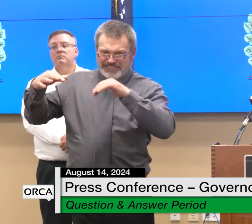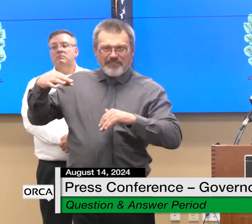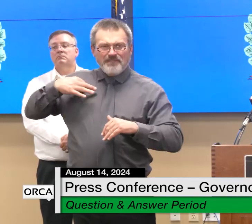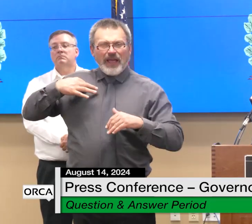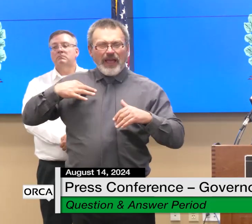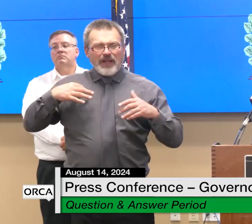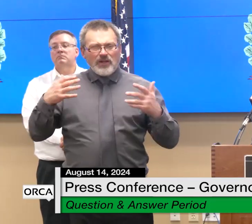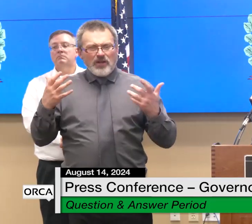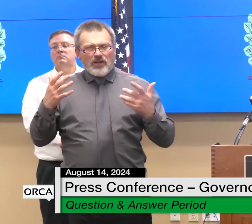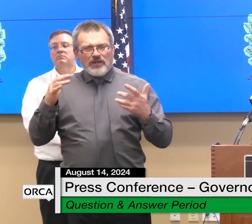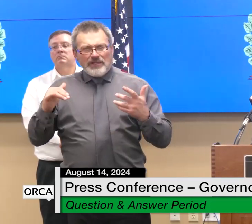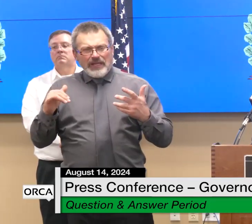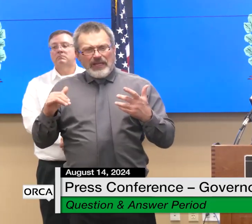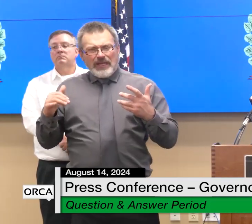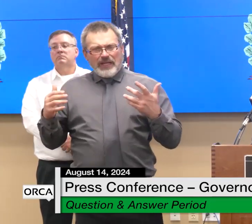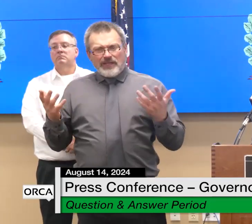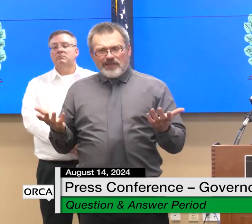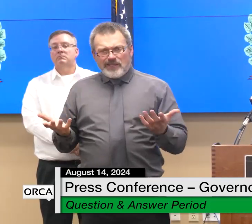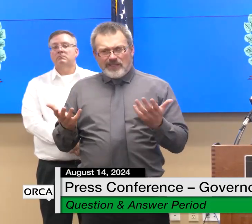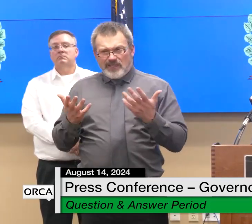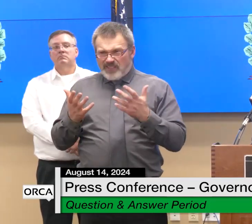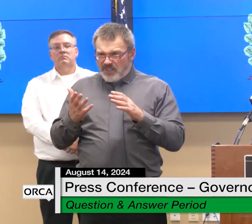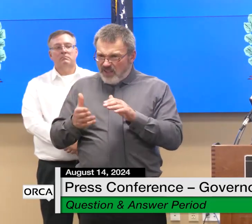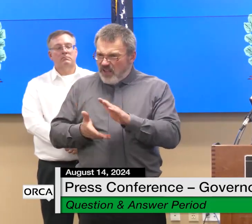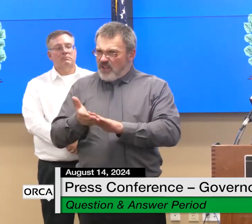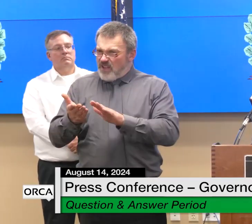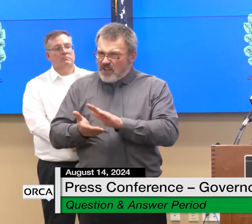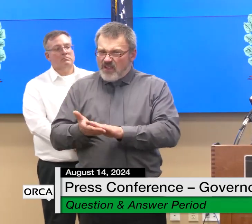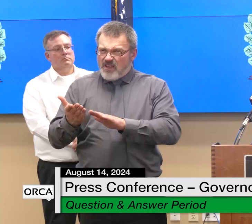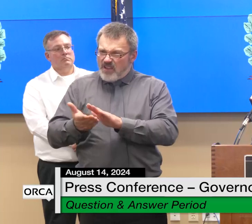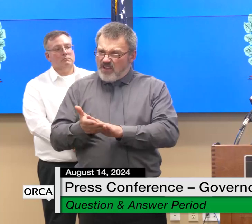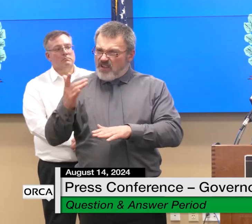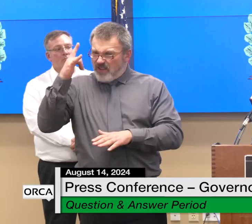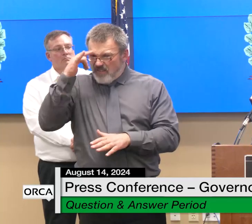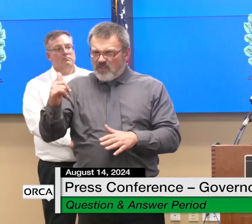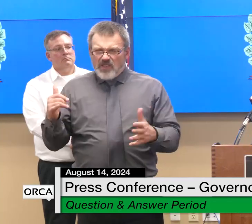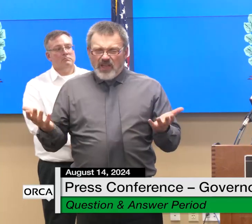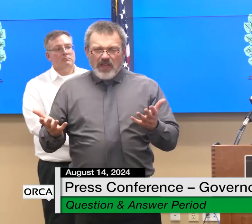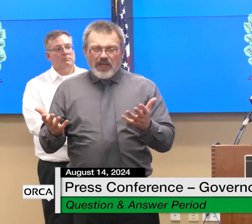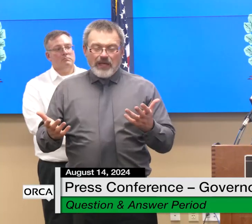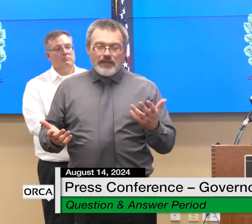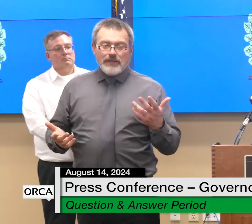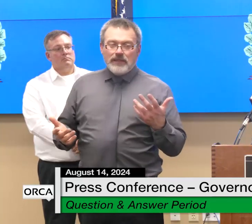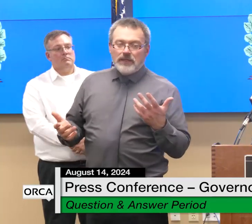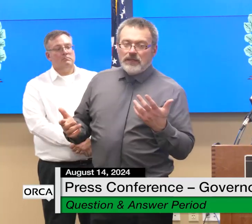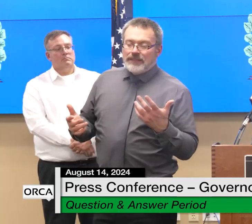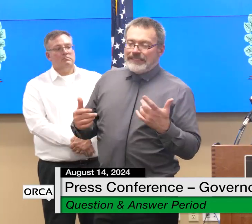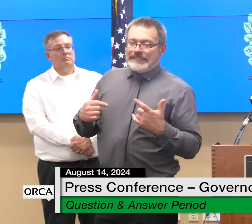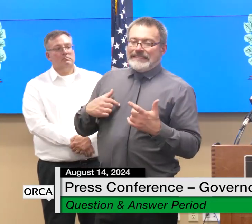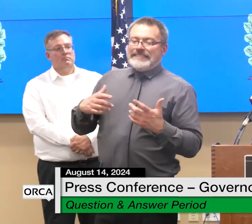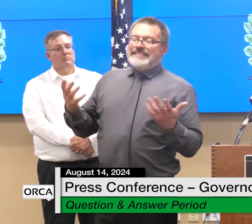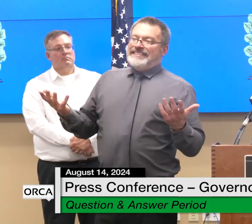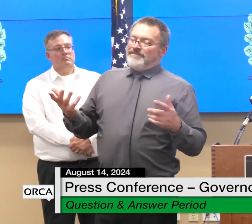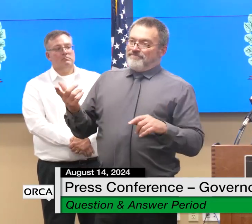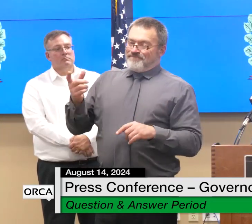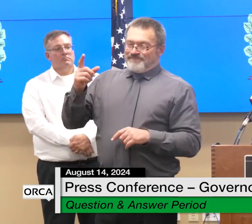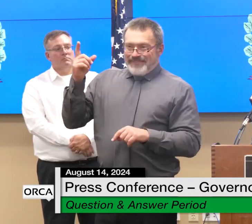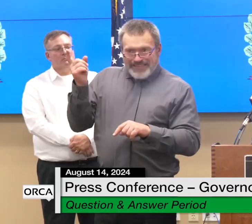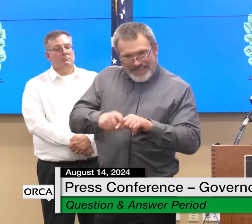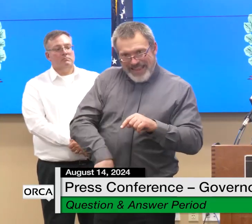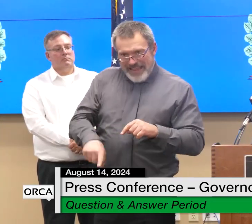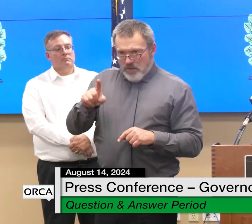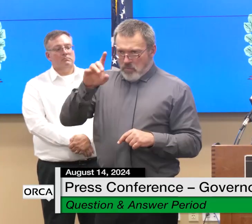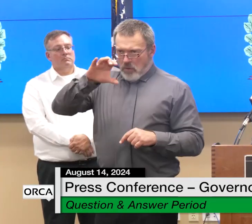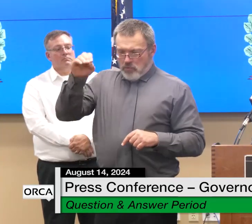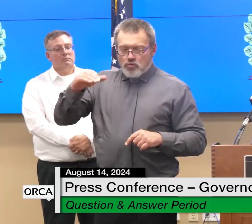on volunteers. So how long can this go on? Yeah, I mean, we're not totally relying on volunteers. We certainly need them, and they assist